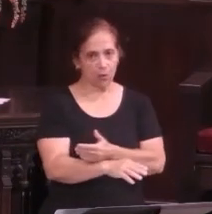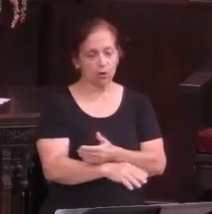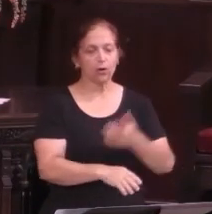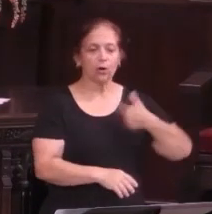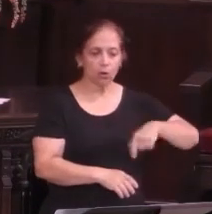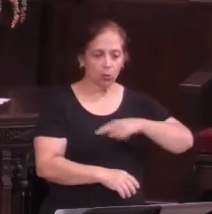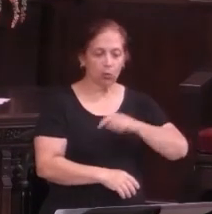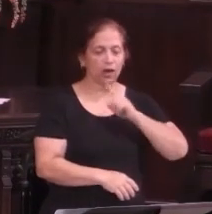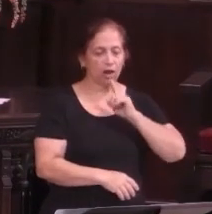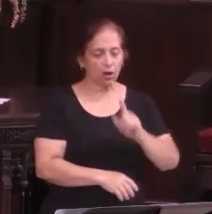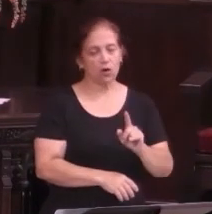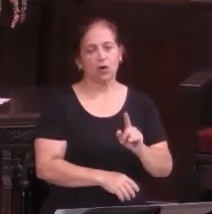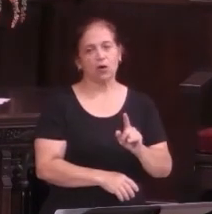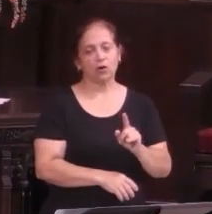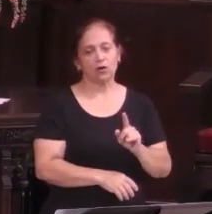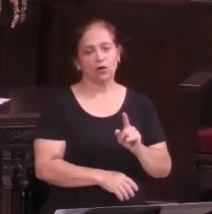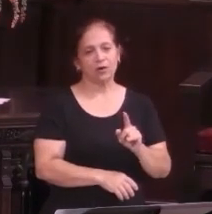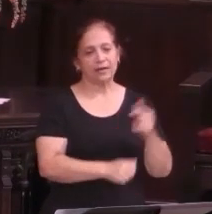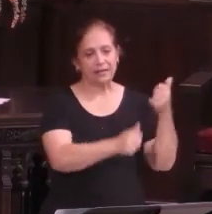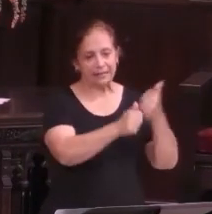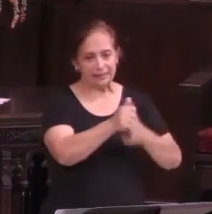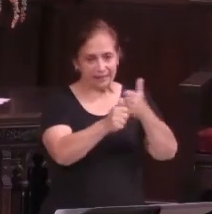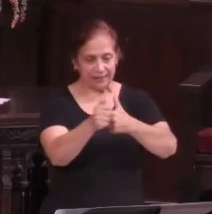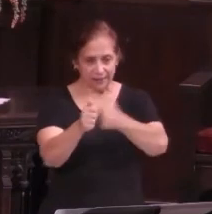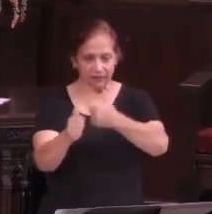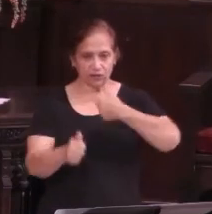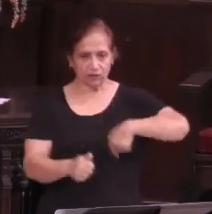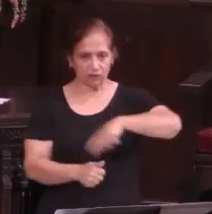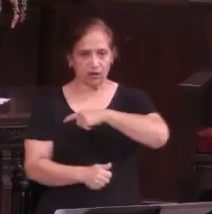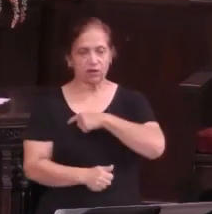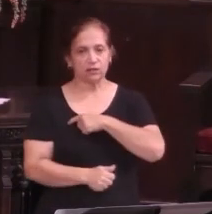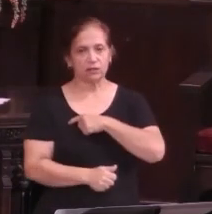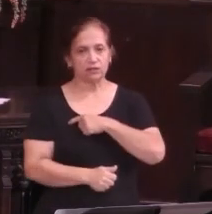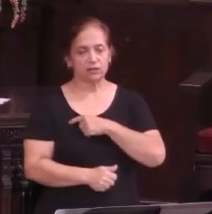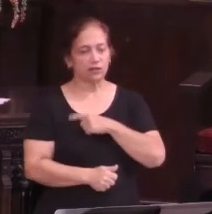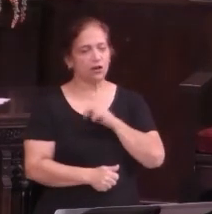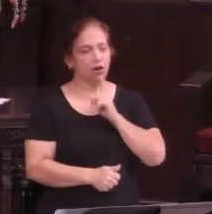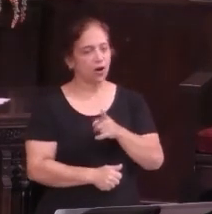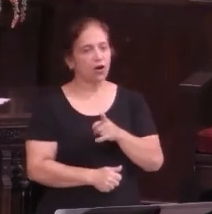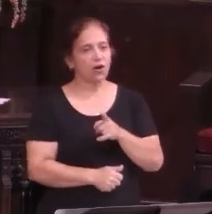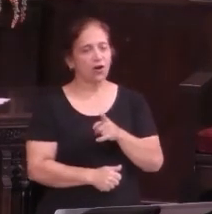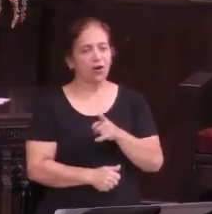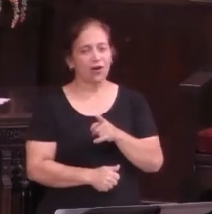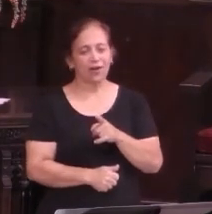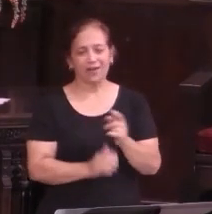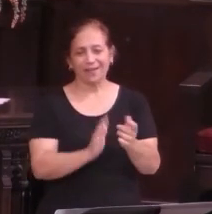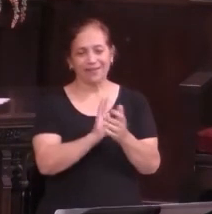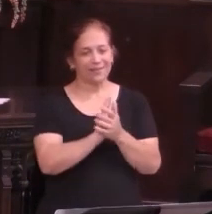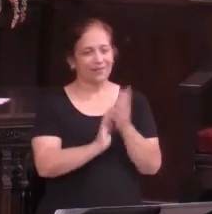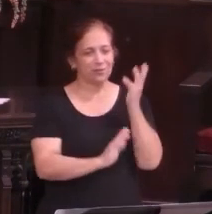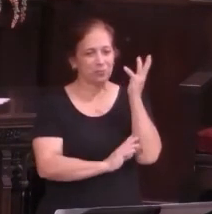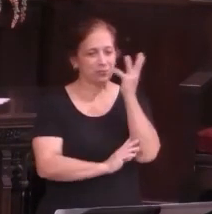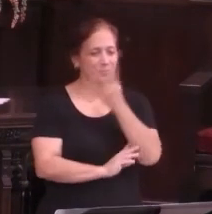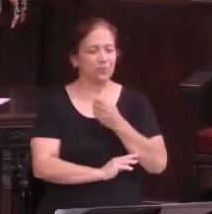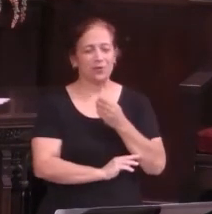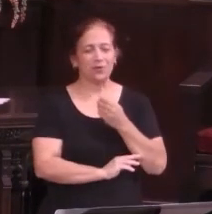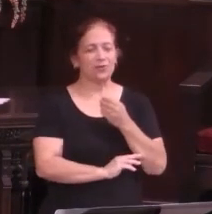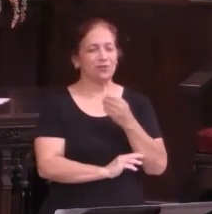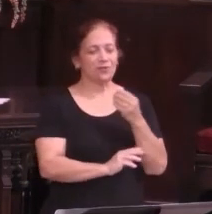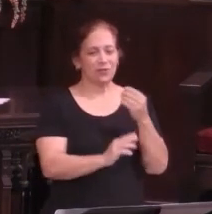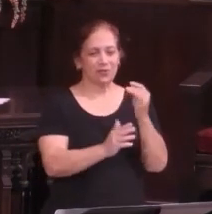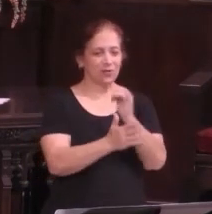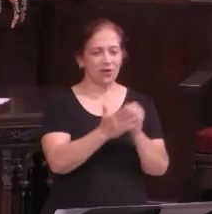We are, each and every one of us, divine masterpiece. May we